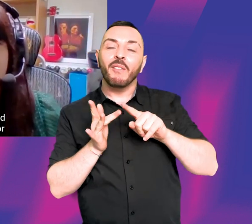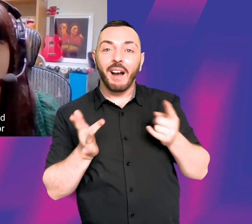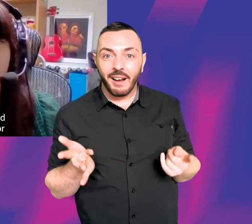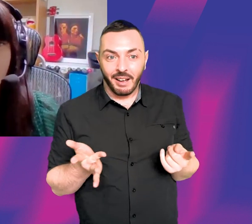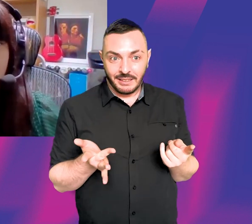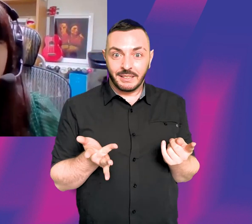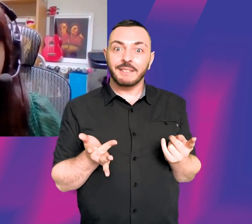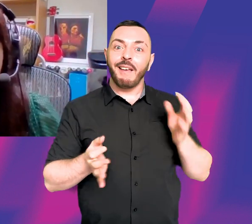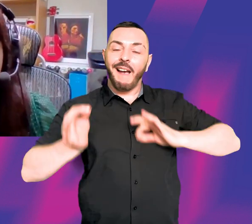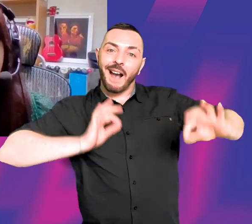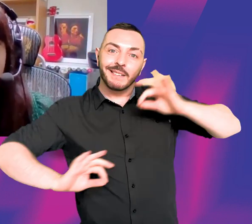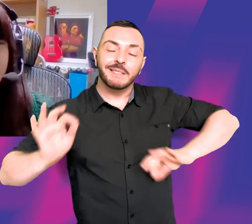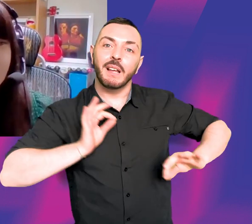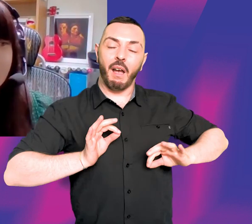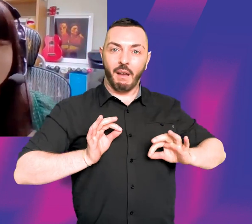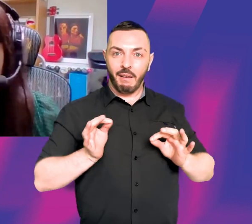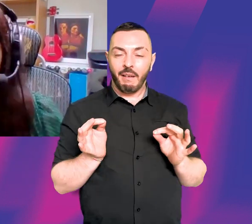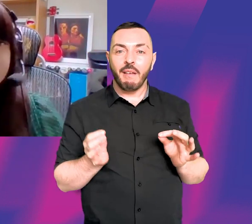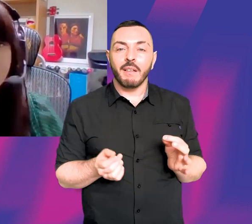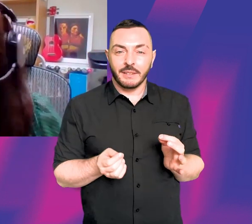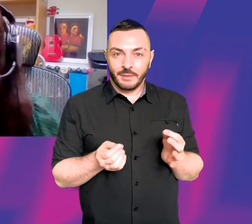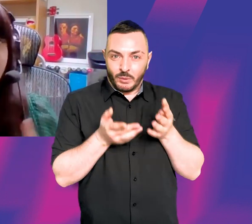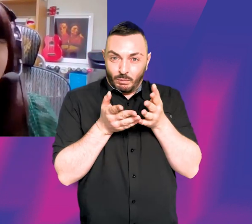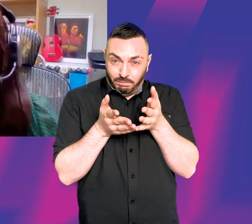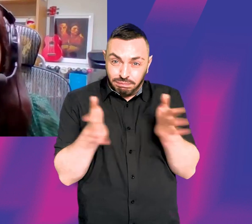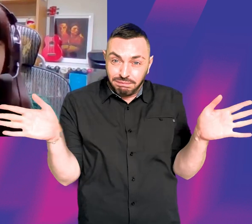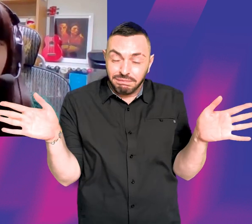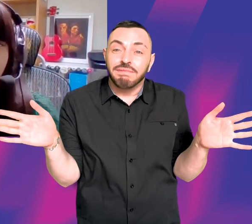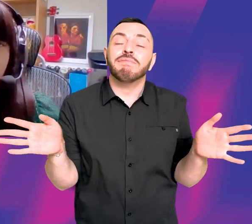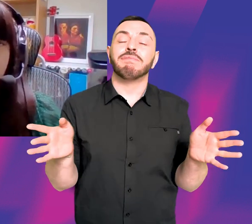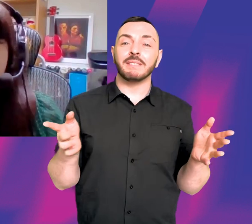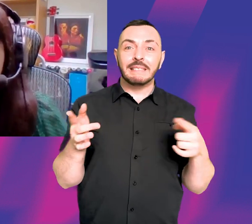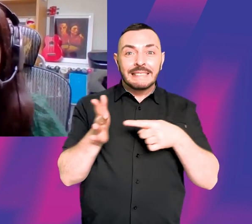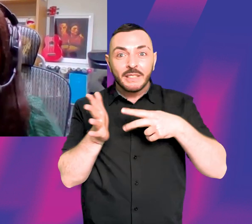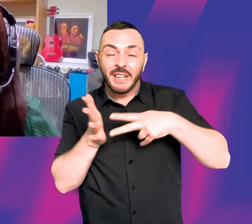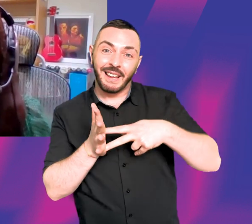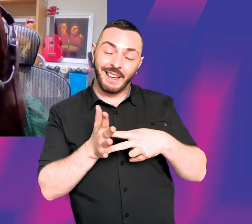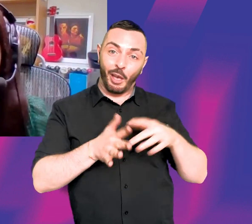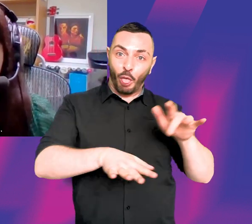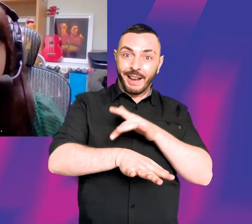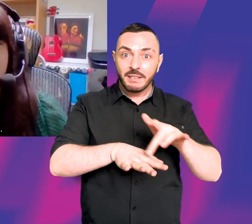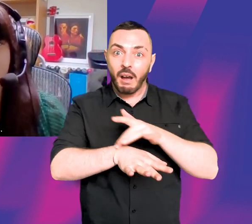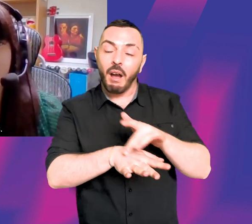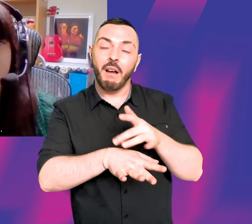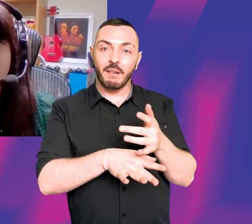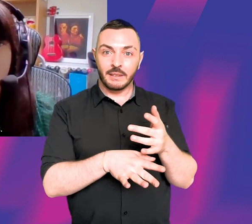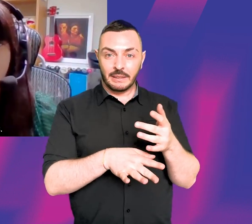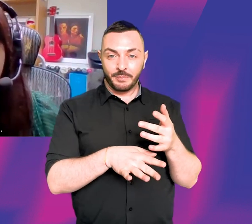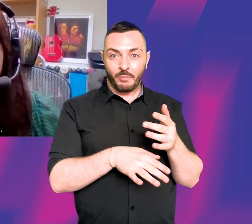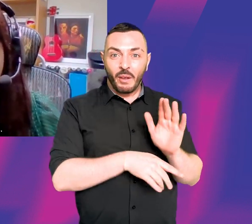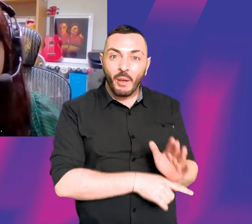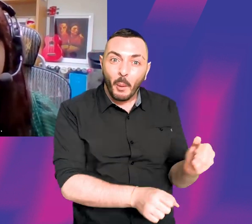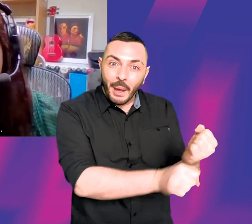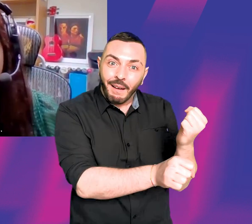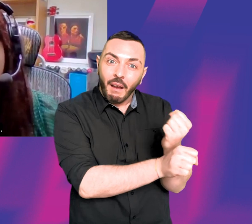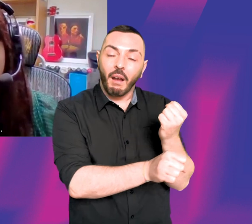actor whose career has spanned film, television, theatre, but she's also a filmmaker, and her recent film